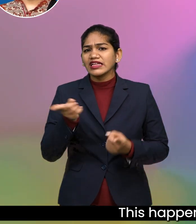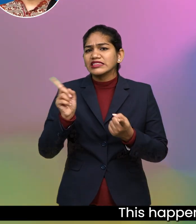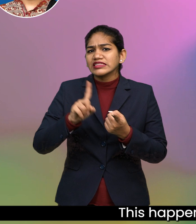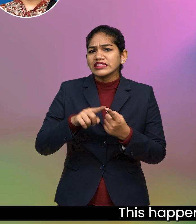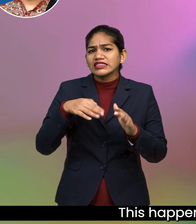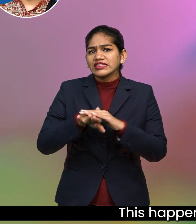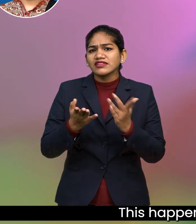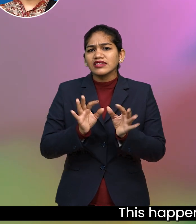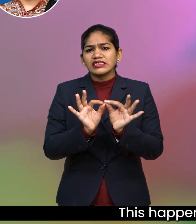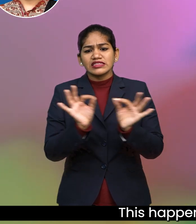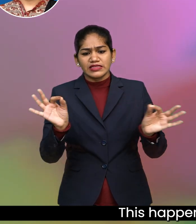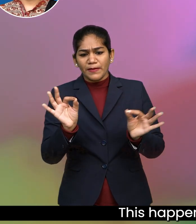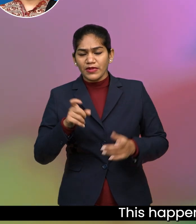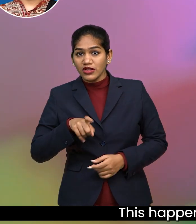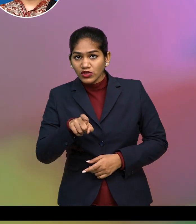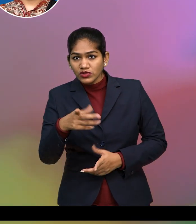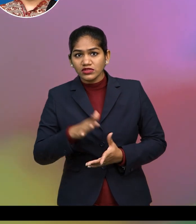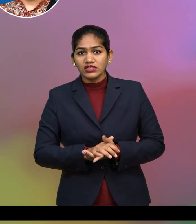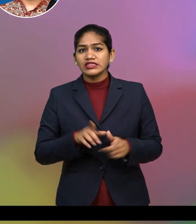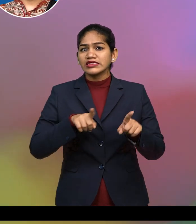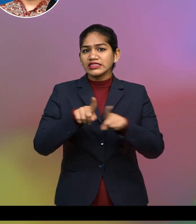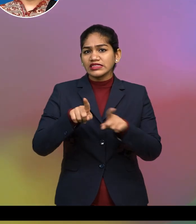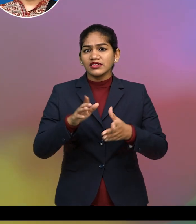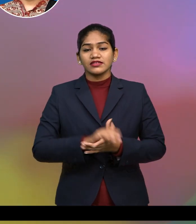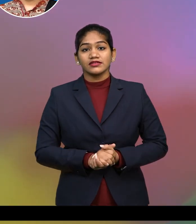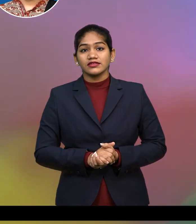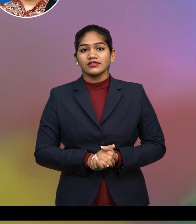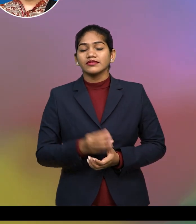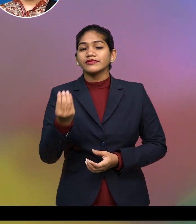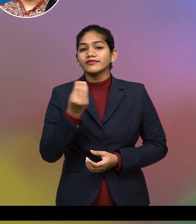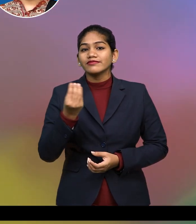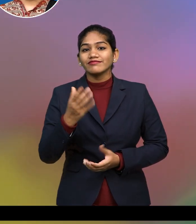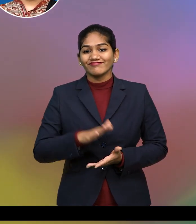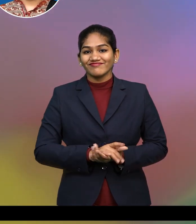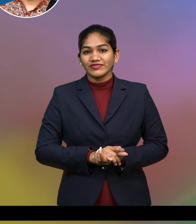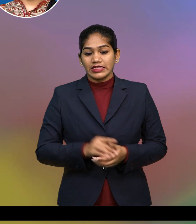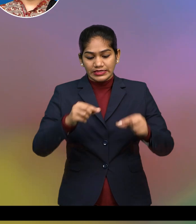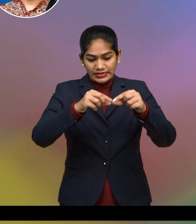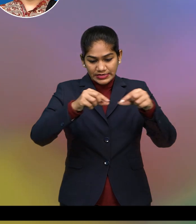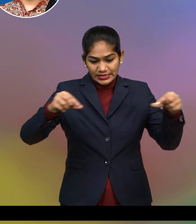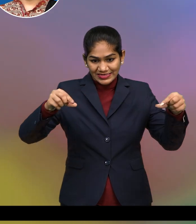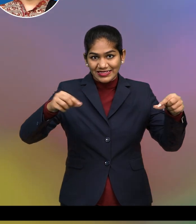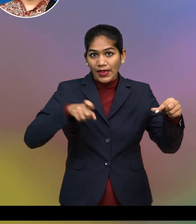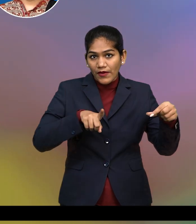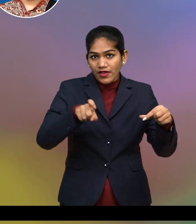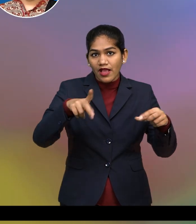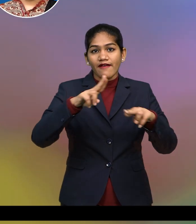This happens in the simplest organisms such as some flatworms,